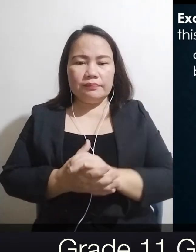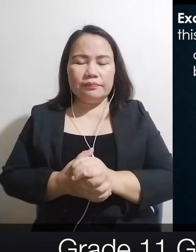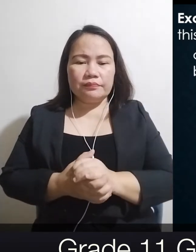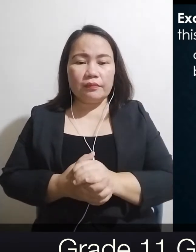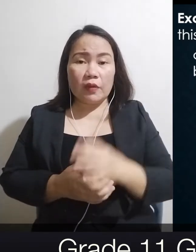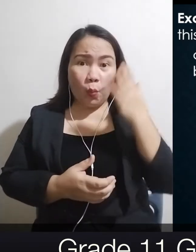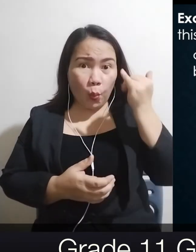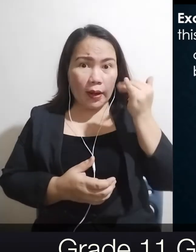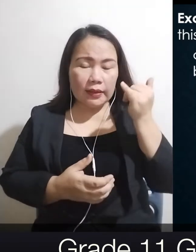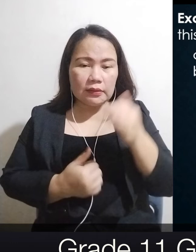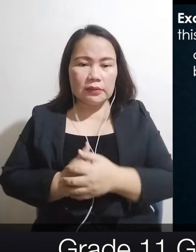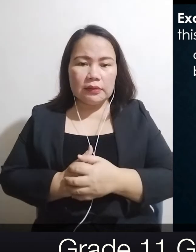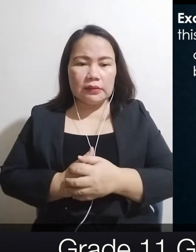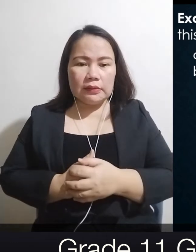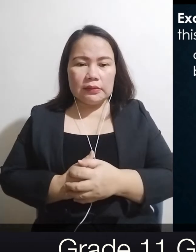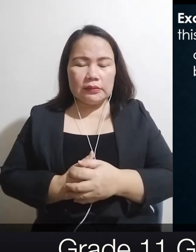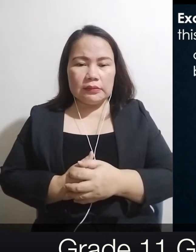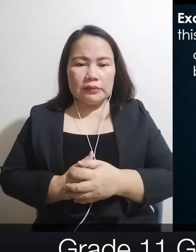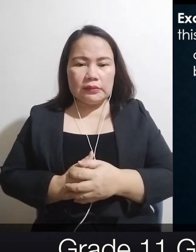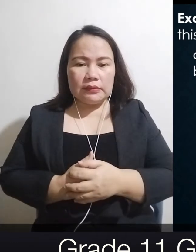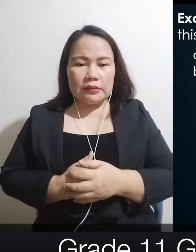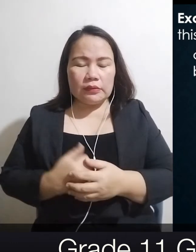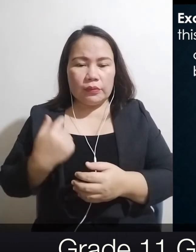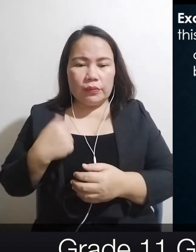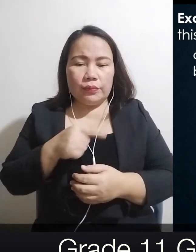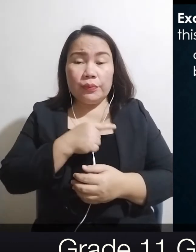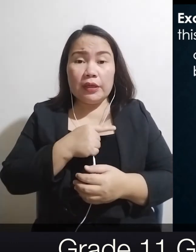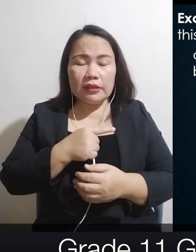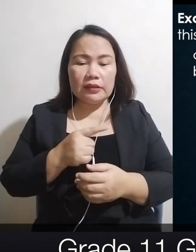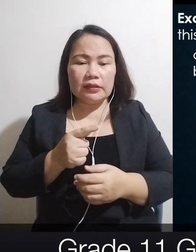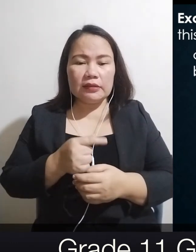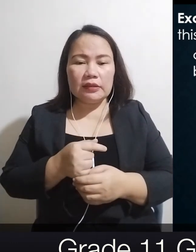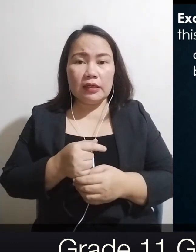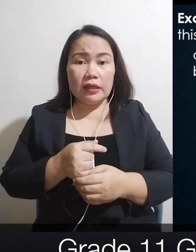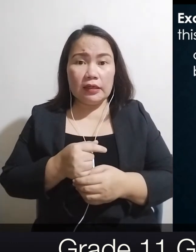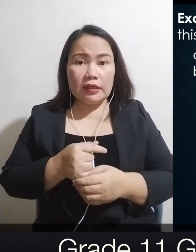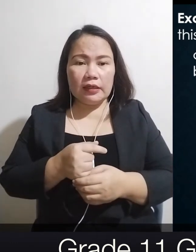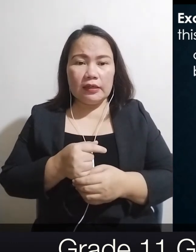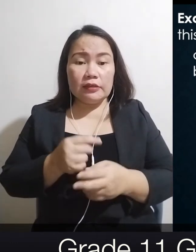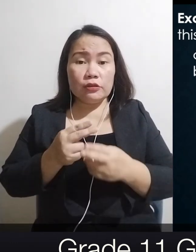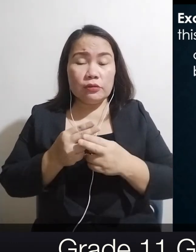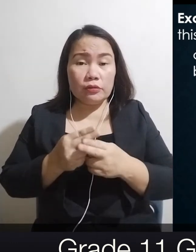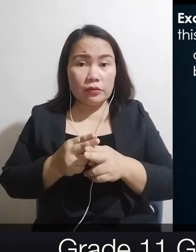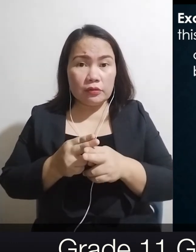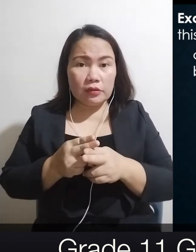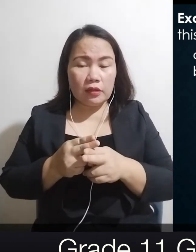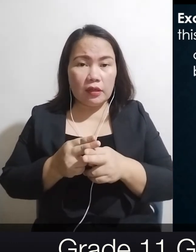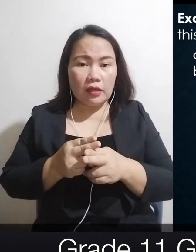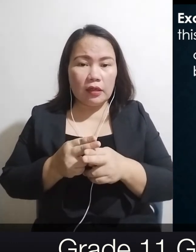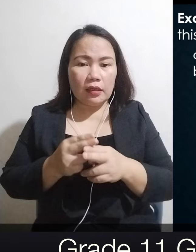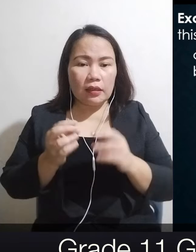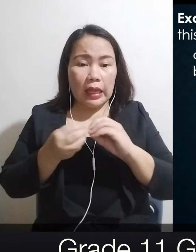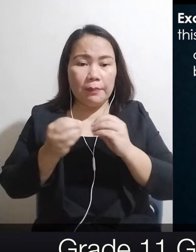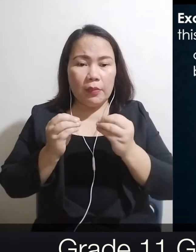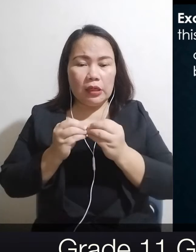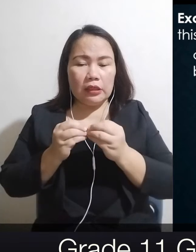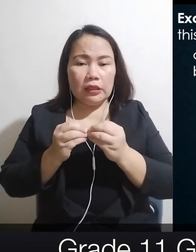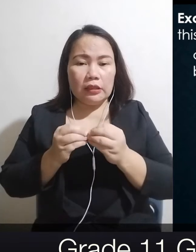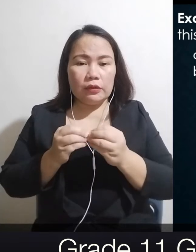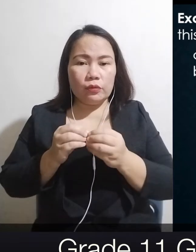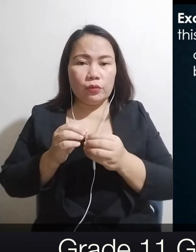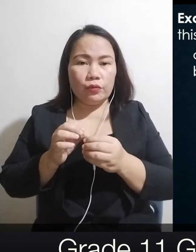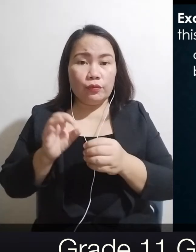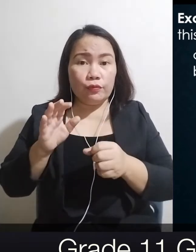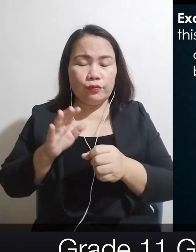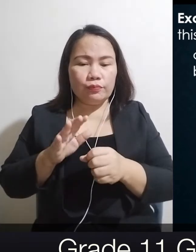9,360. Why? We're going to round up our answer into whole number. Kasi ang kinukuha natin